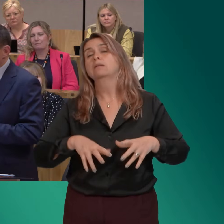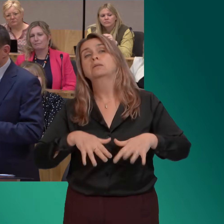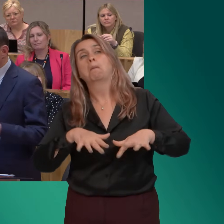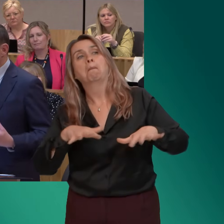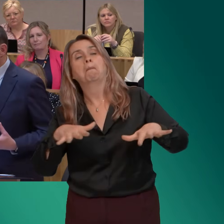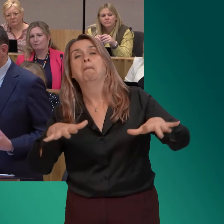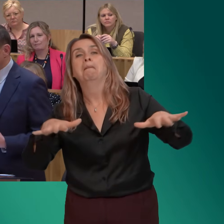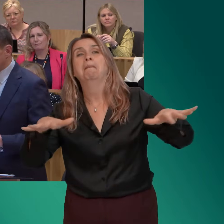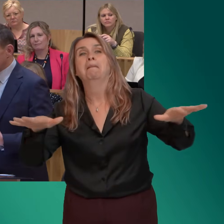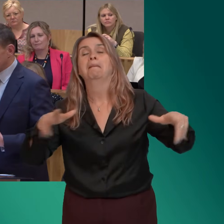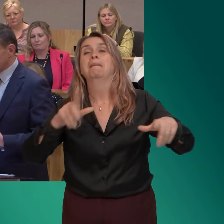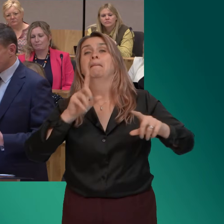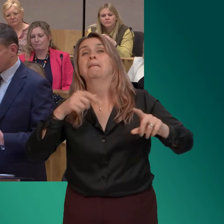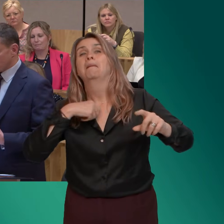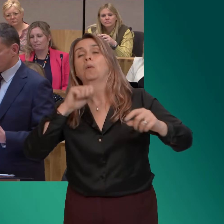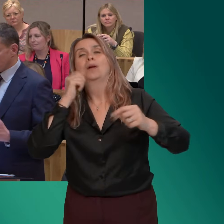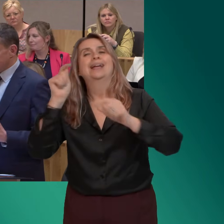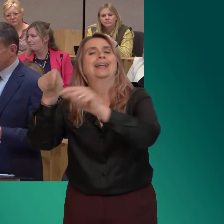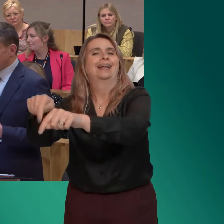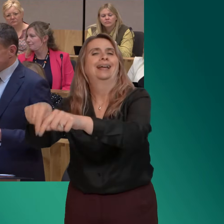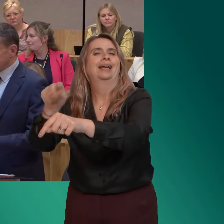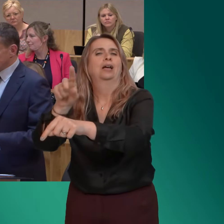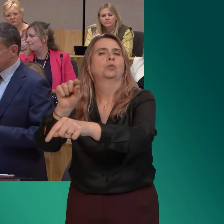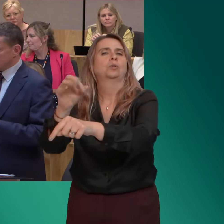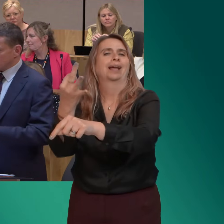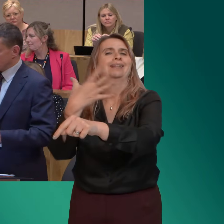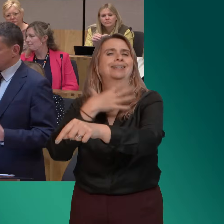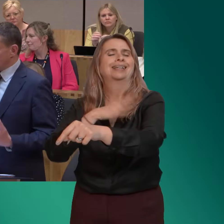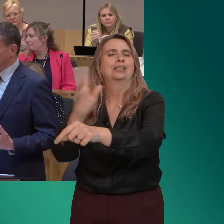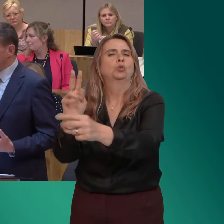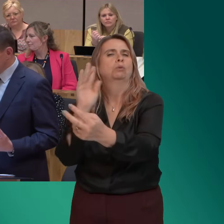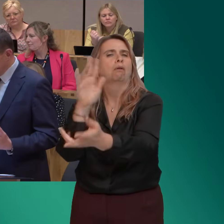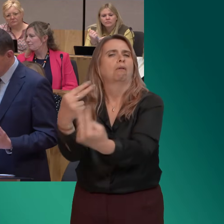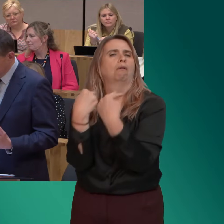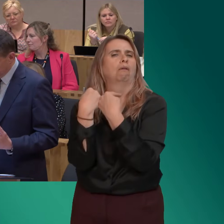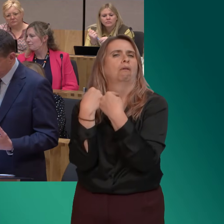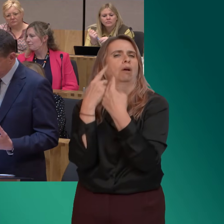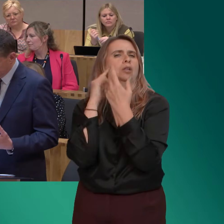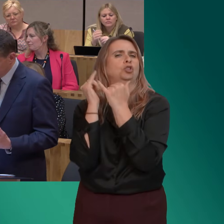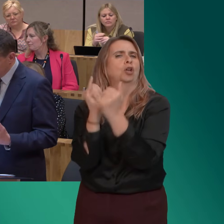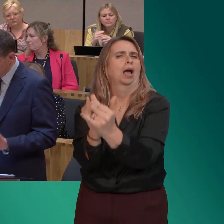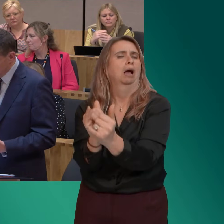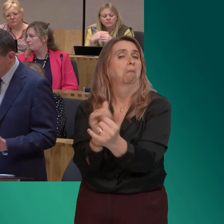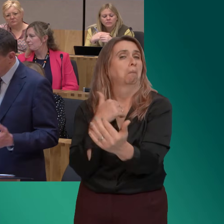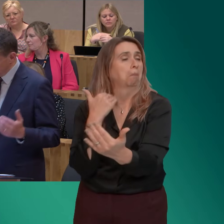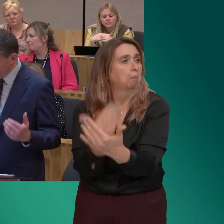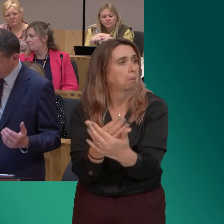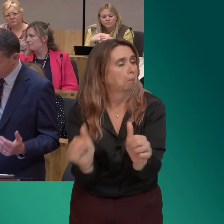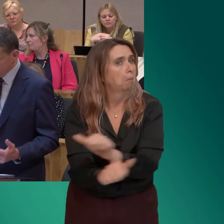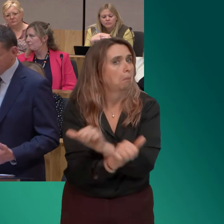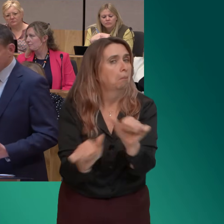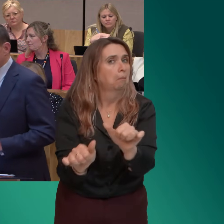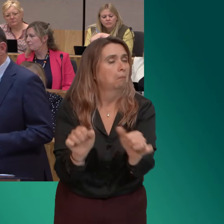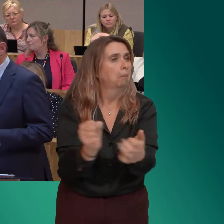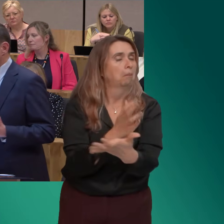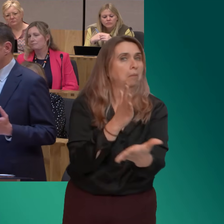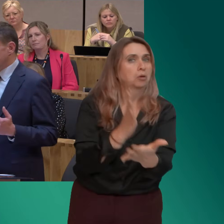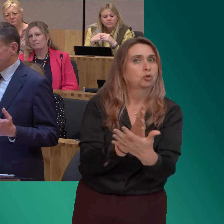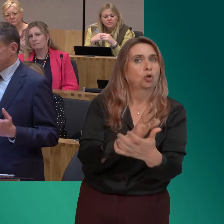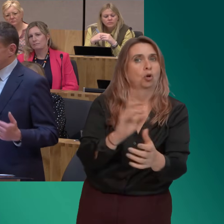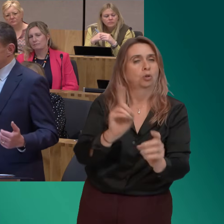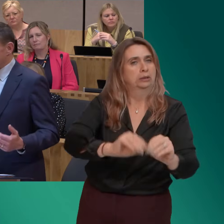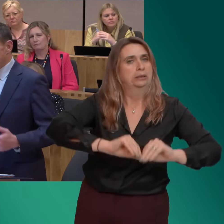a review of the curriculum is something that we are eager to see as an ongoing thing to ensure that we have the kind